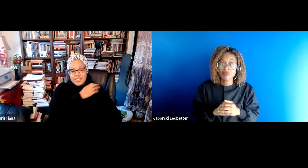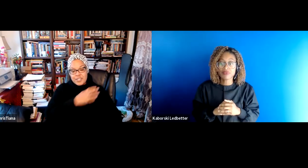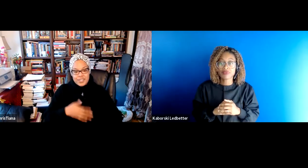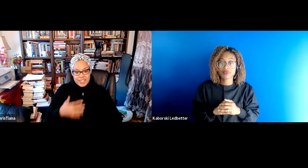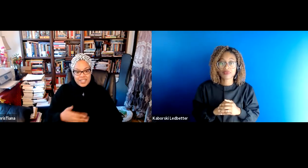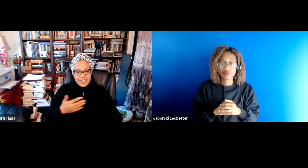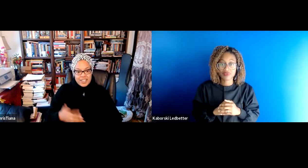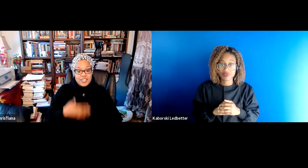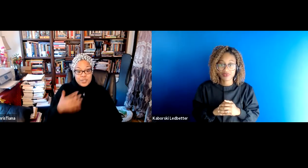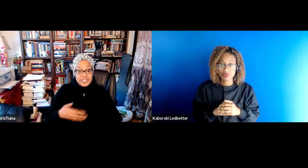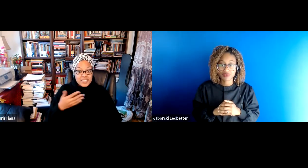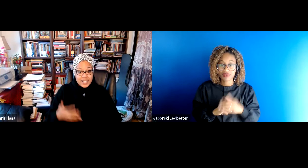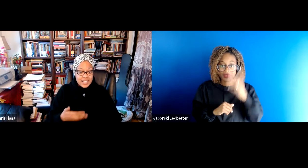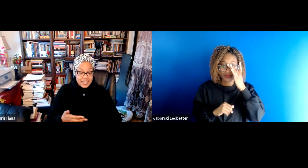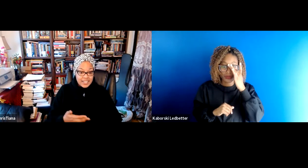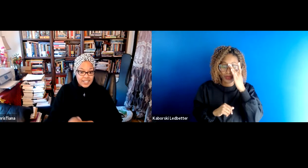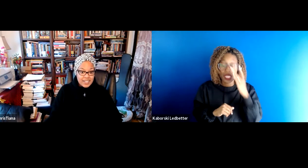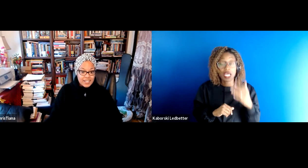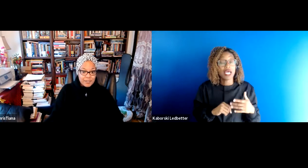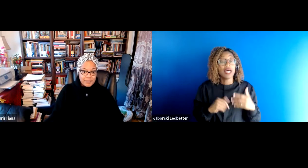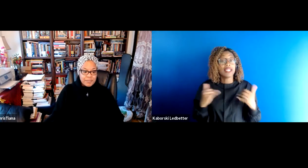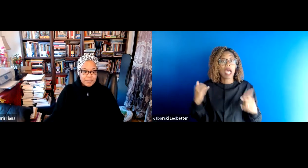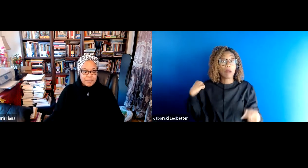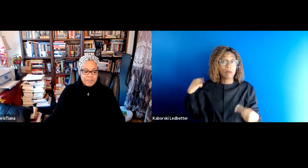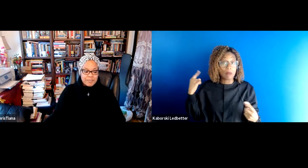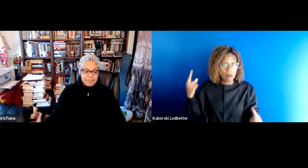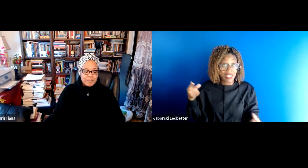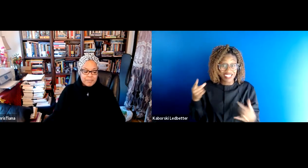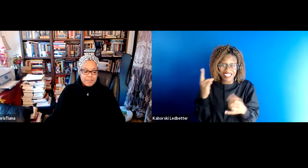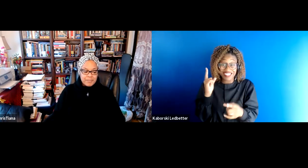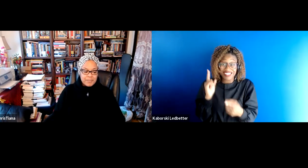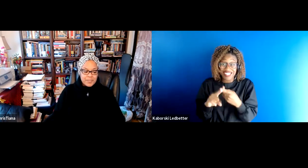it took it to this day.